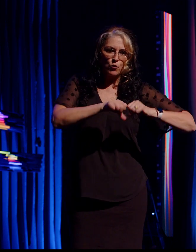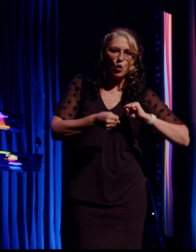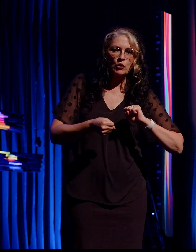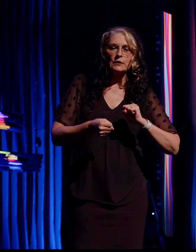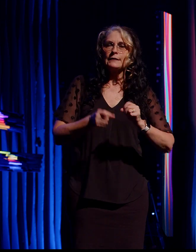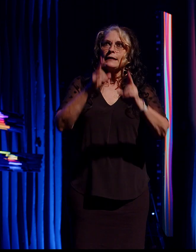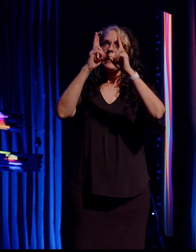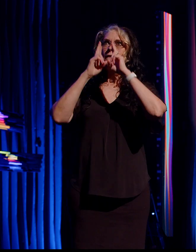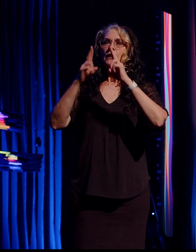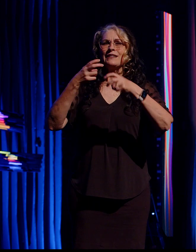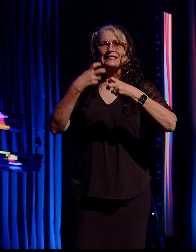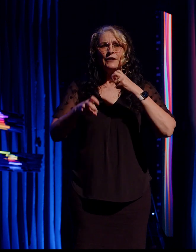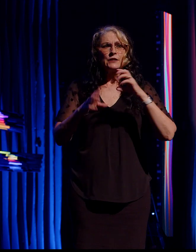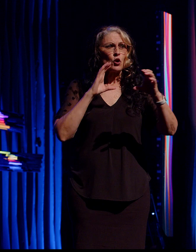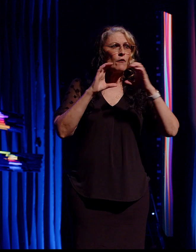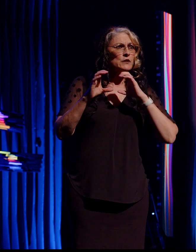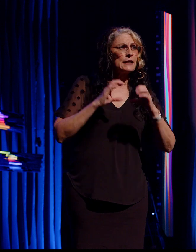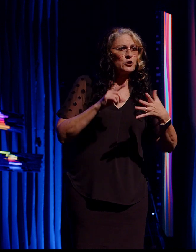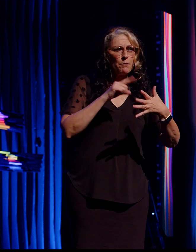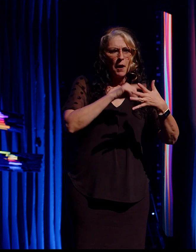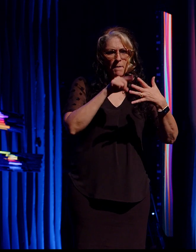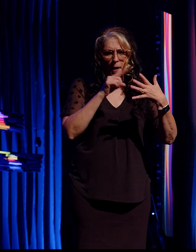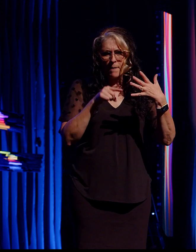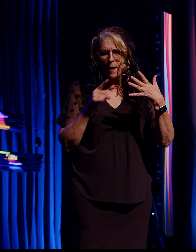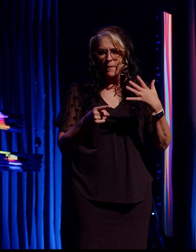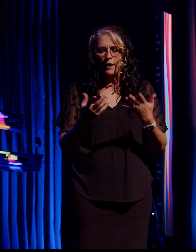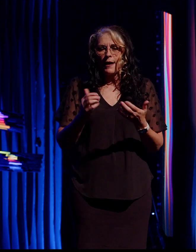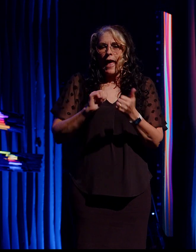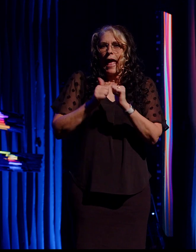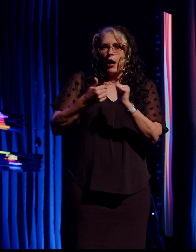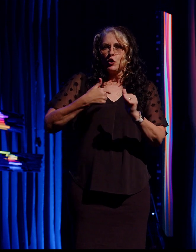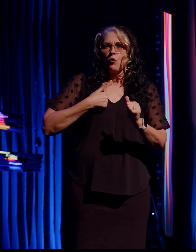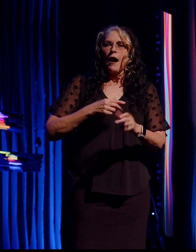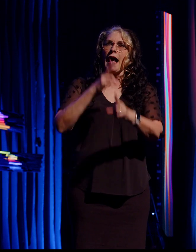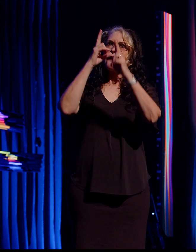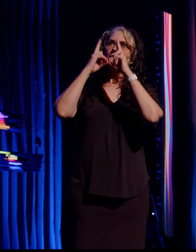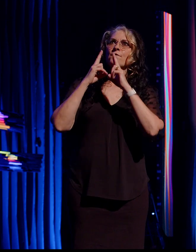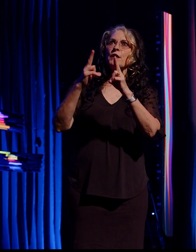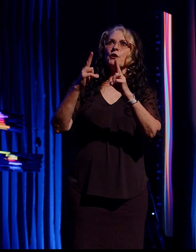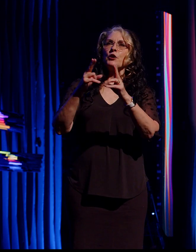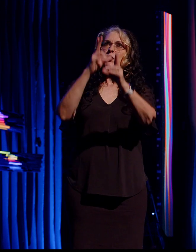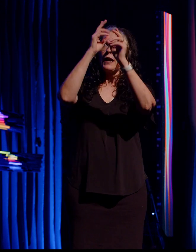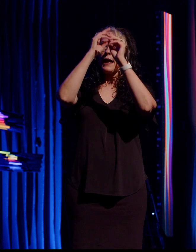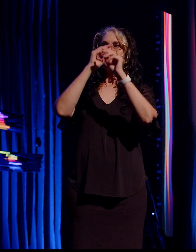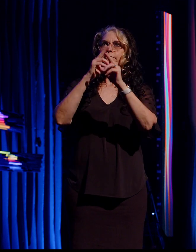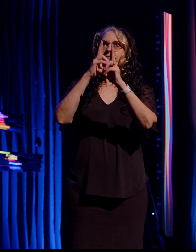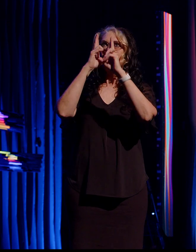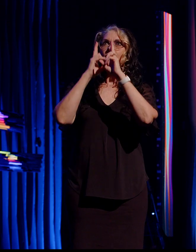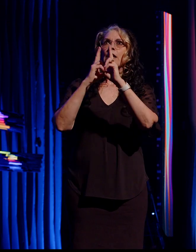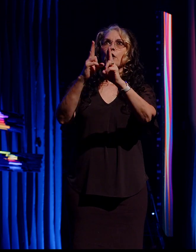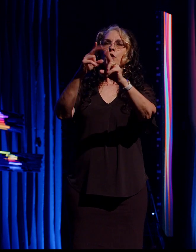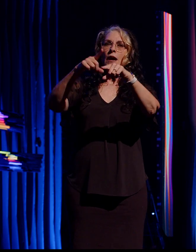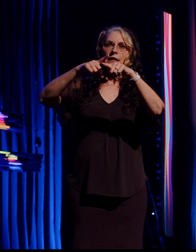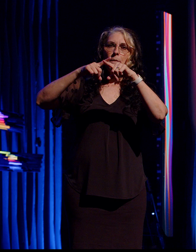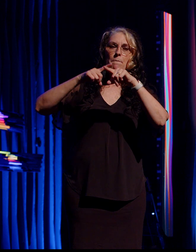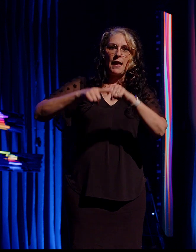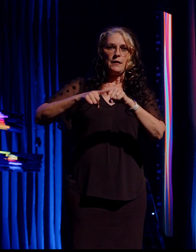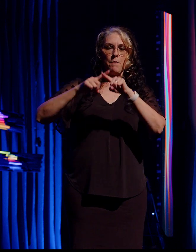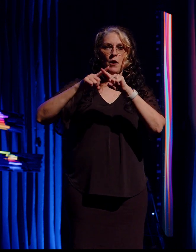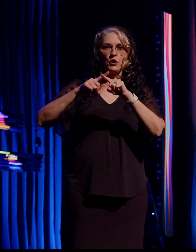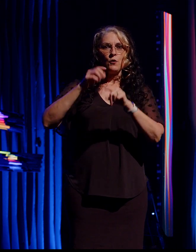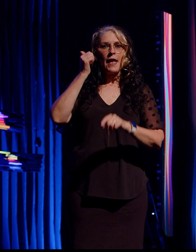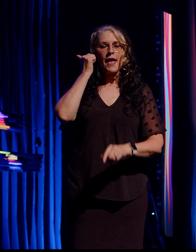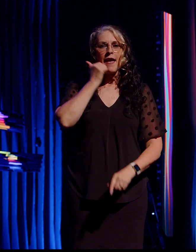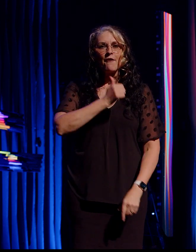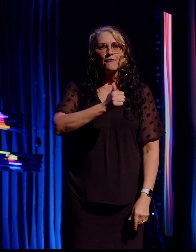I fear you in this difficult conversation I'm going to have with this person? How do I fear you and honor you and depend upon you